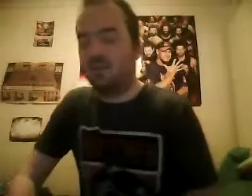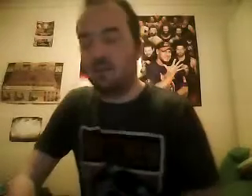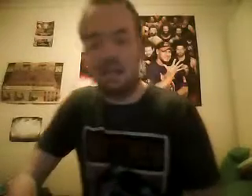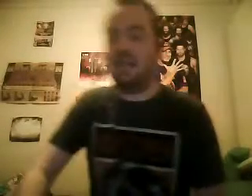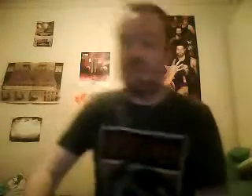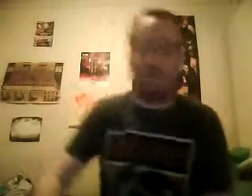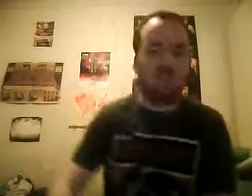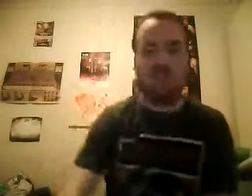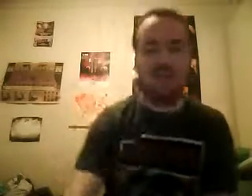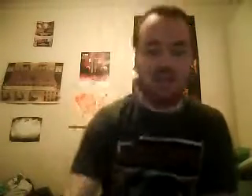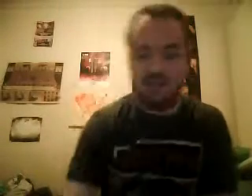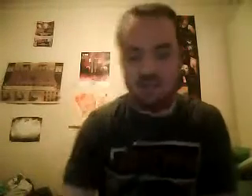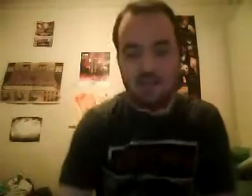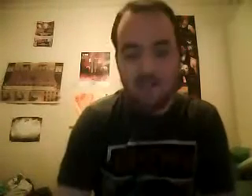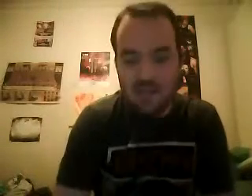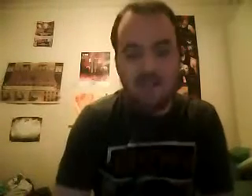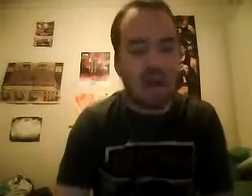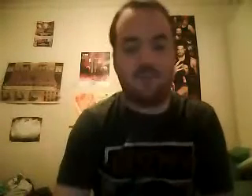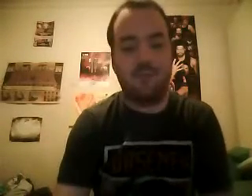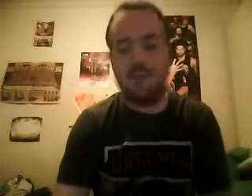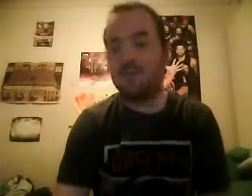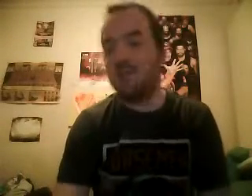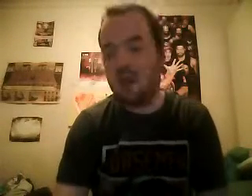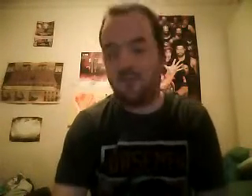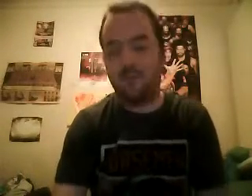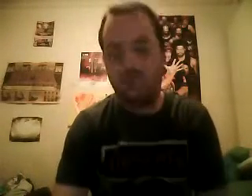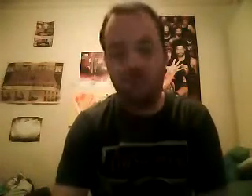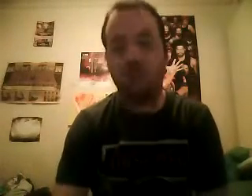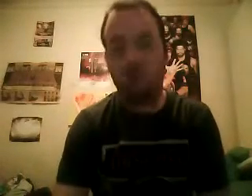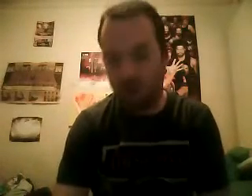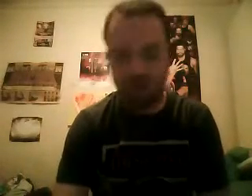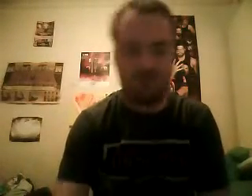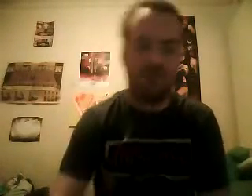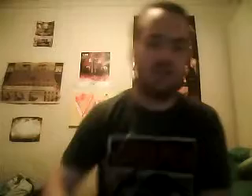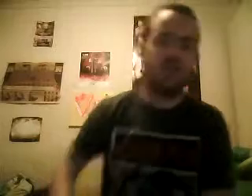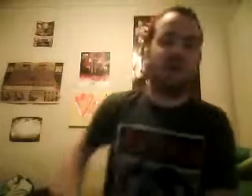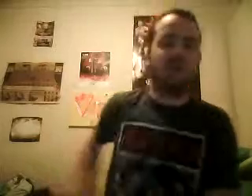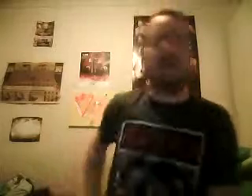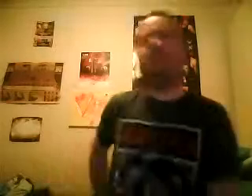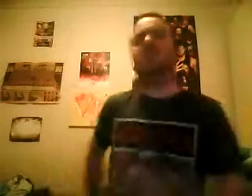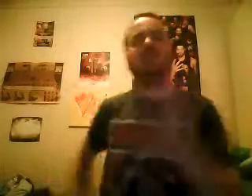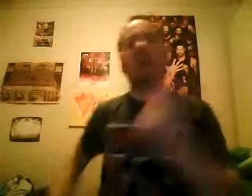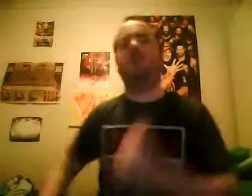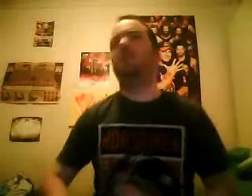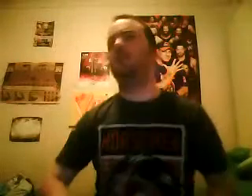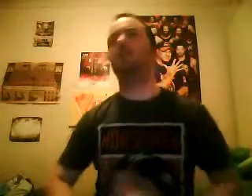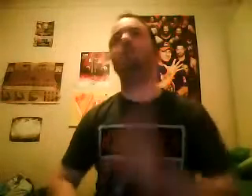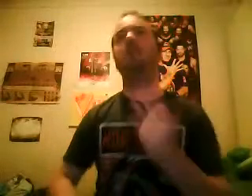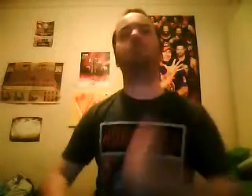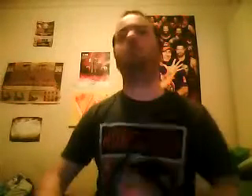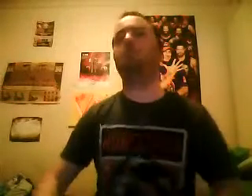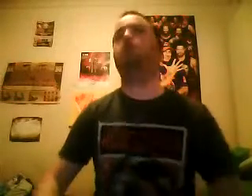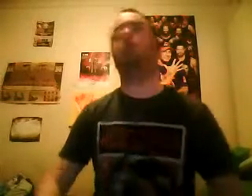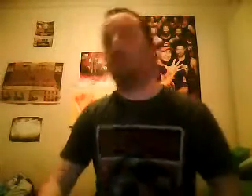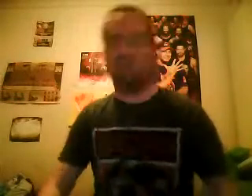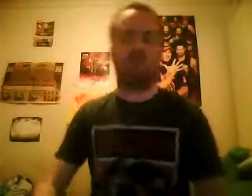Get out of here, please. Enough is enough with the jokes. Enough is enough with you miserable jokes.